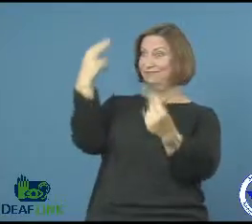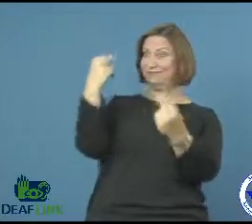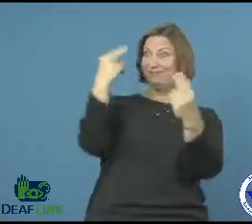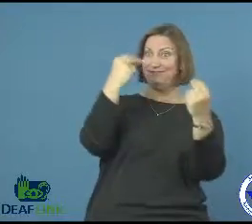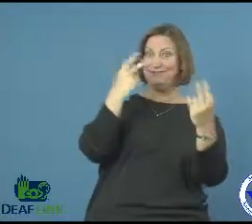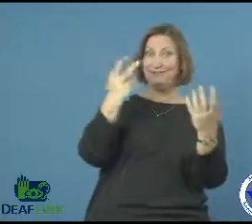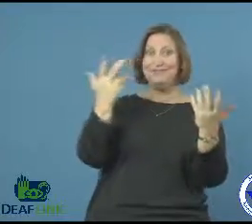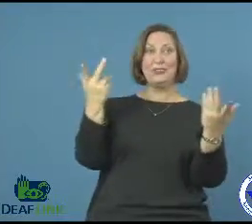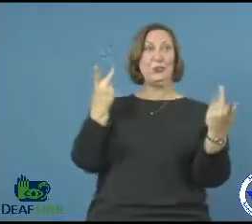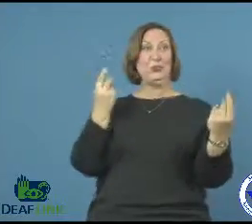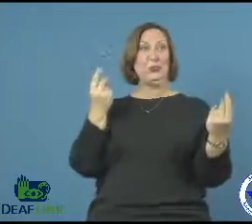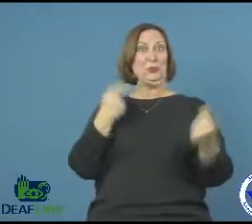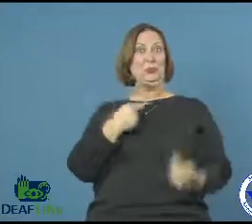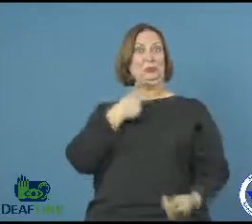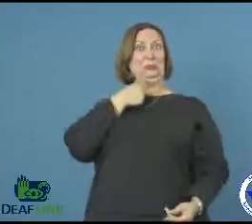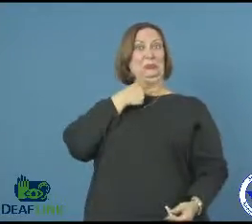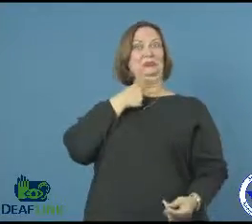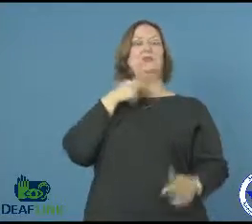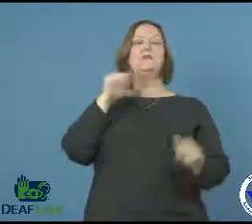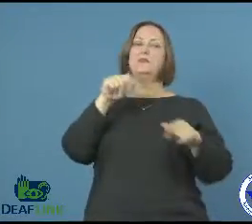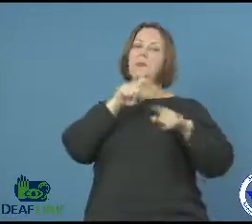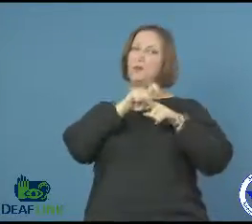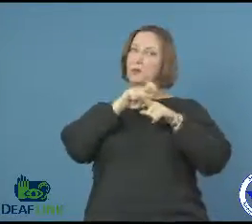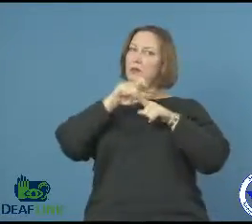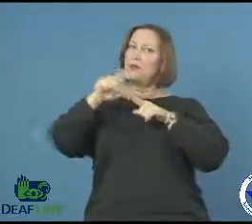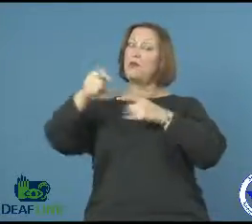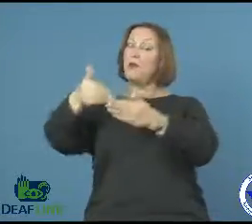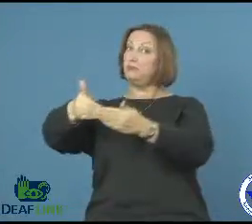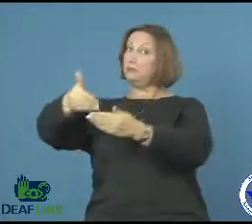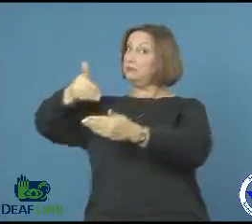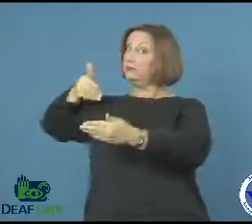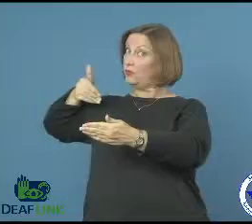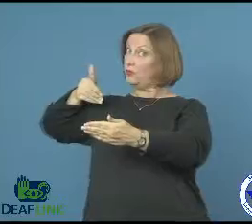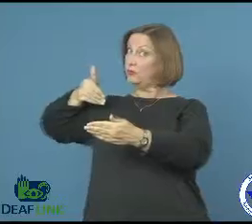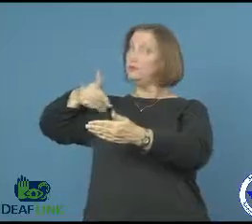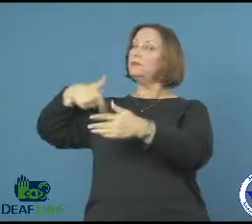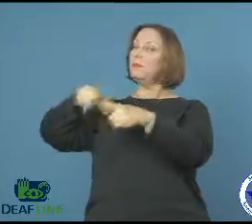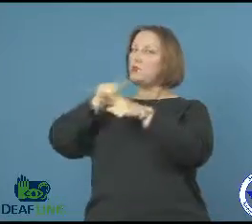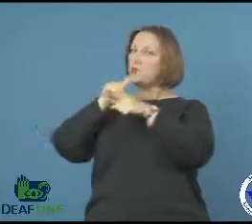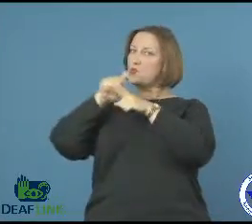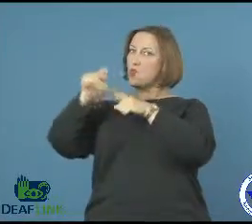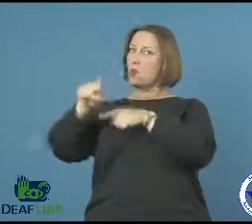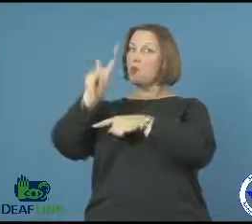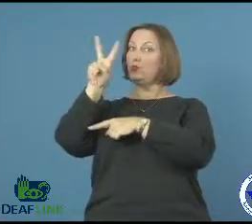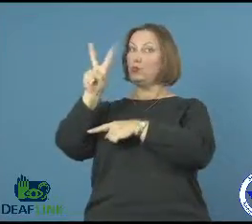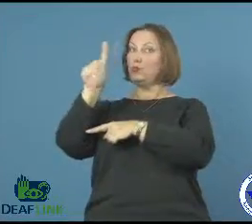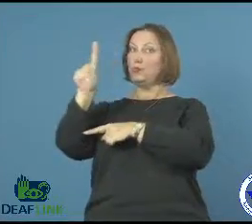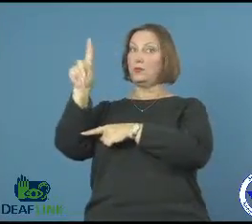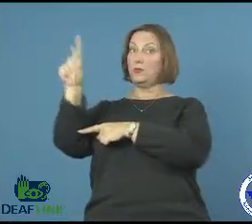an evacuation, you may register in advance for a ride by